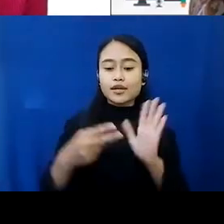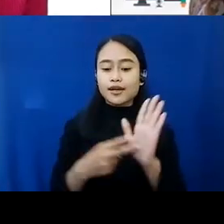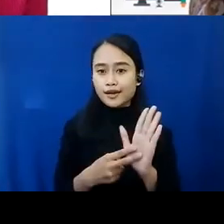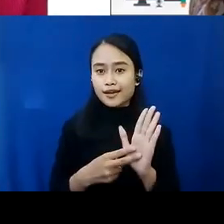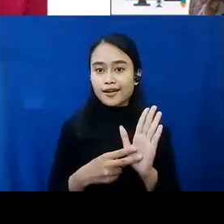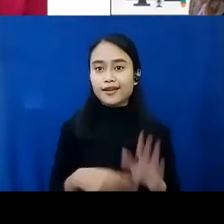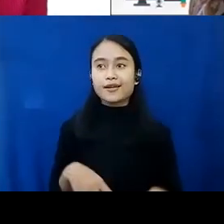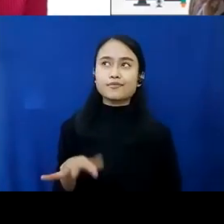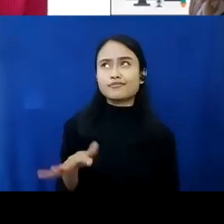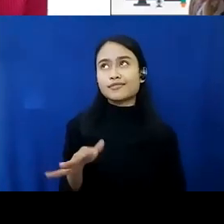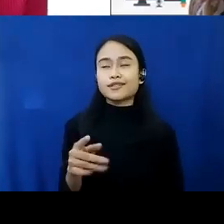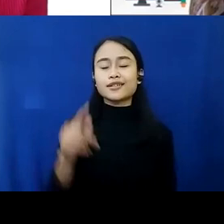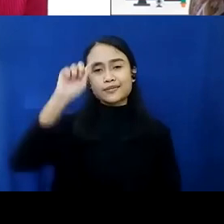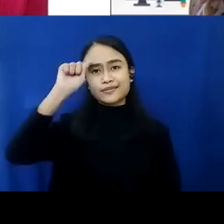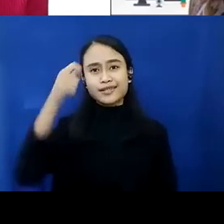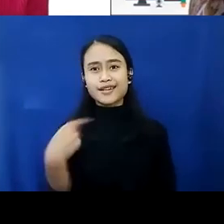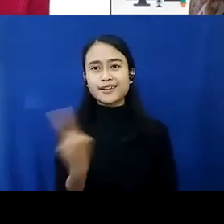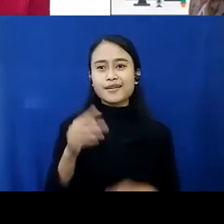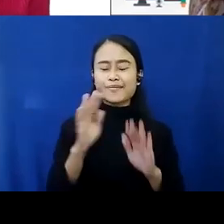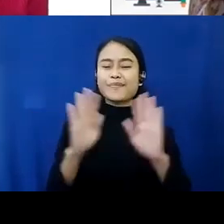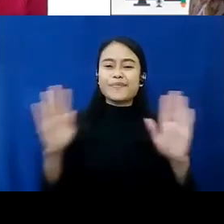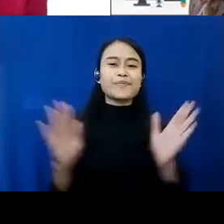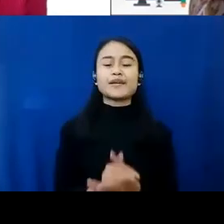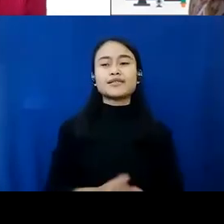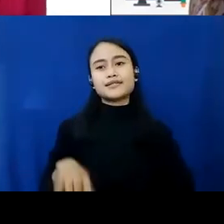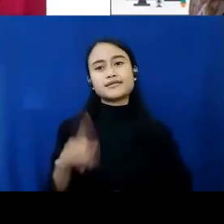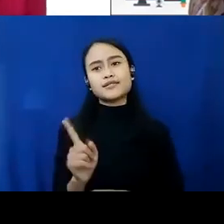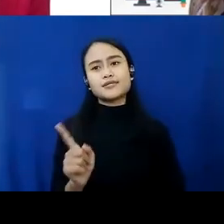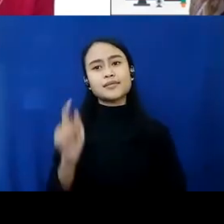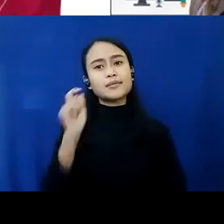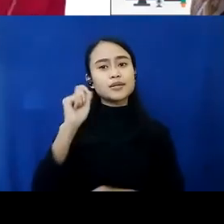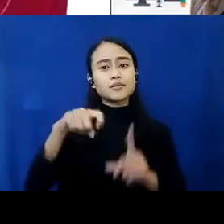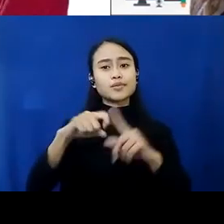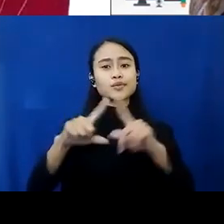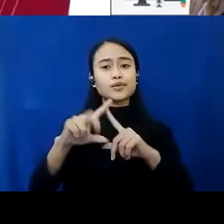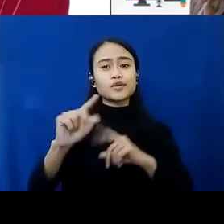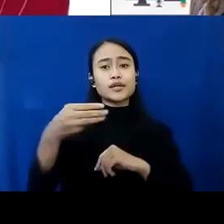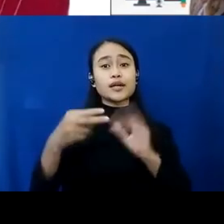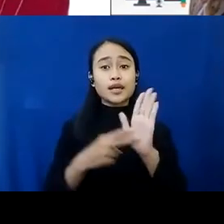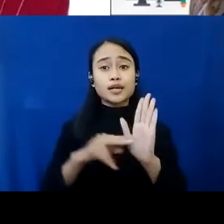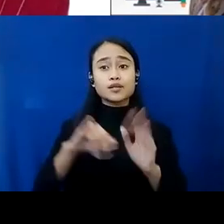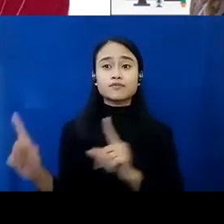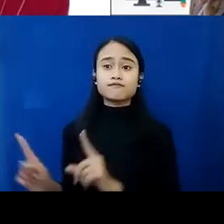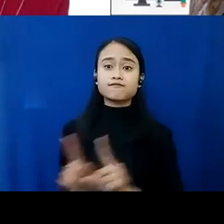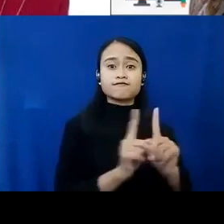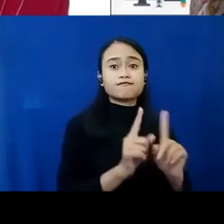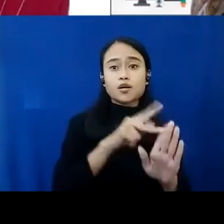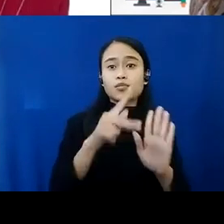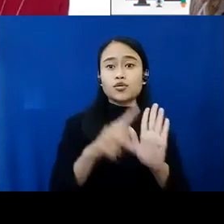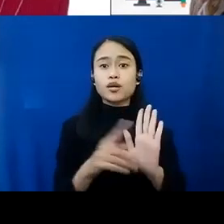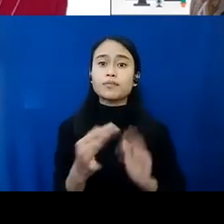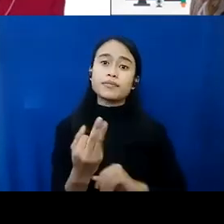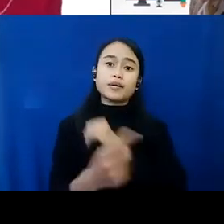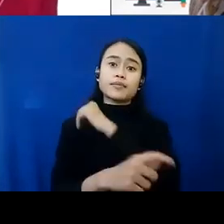ya mengingatkan kita terhadap banyak hal karena ibu karen juga mendampingi program-program di beberapa